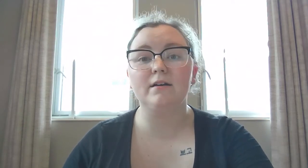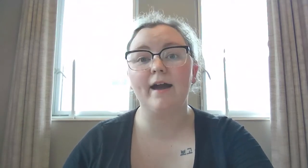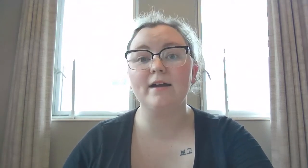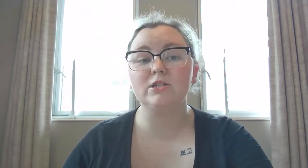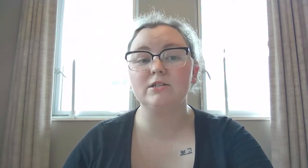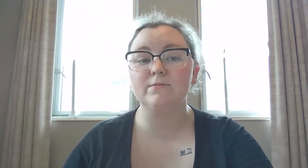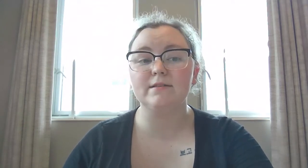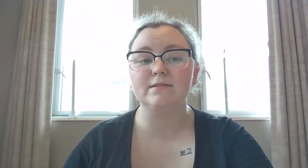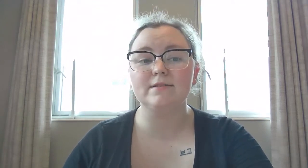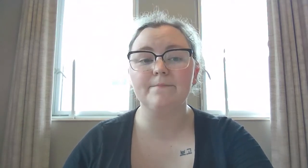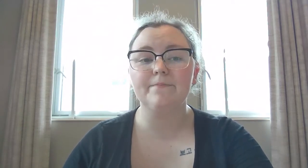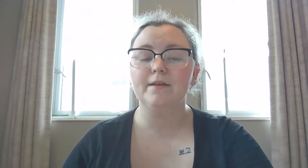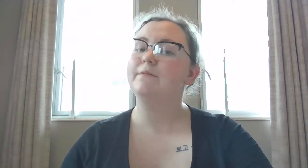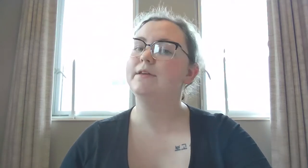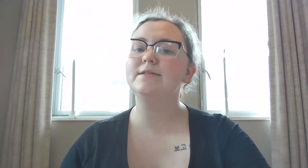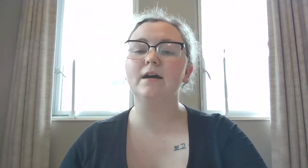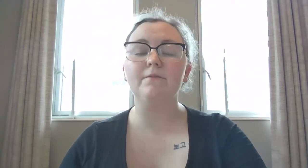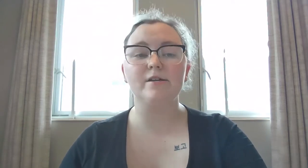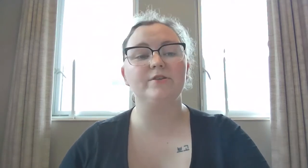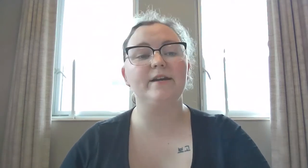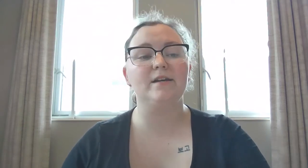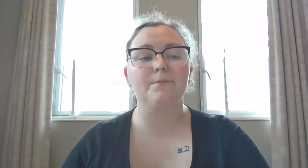actually twins. Esau, raise your hand, please.